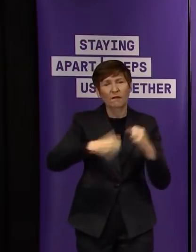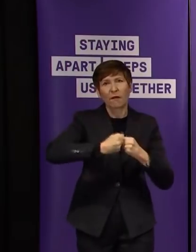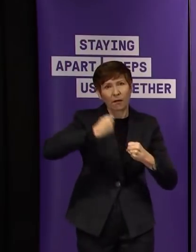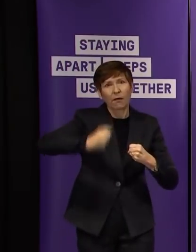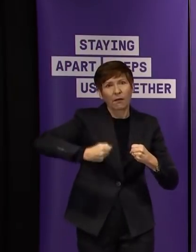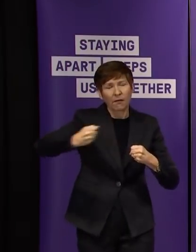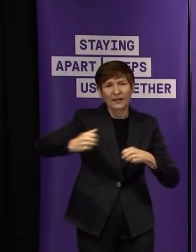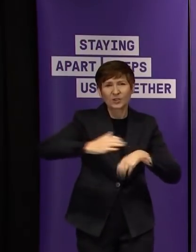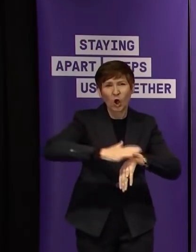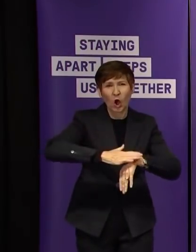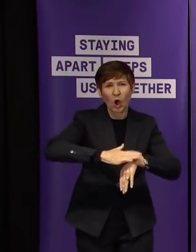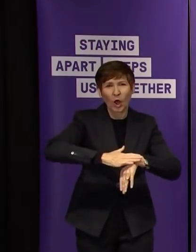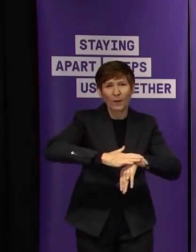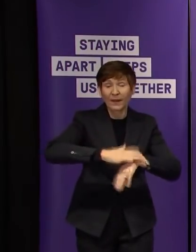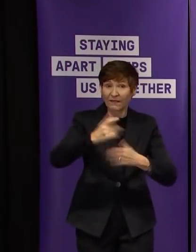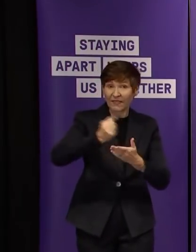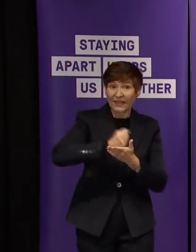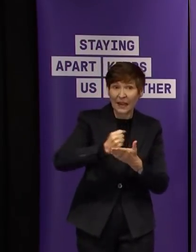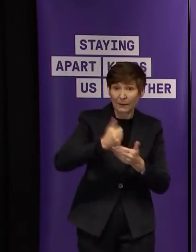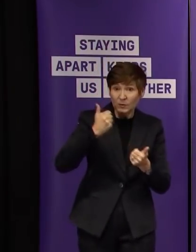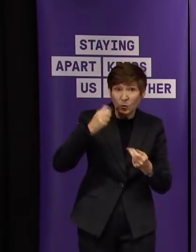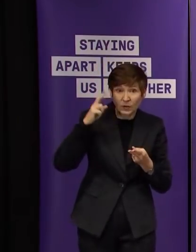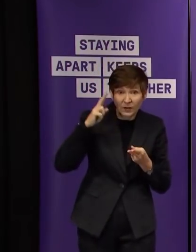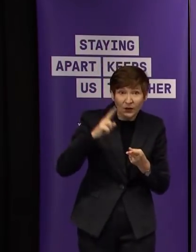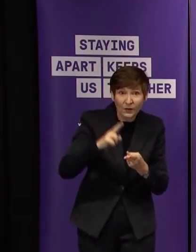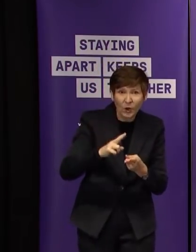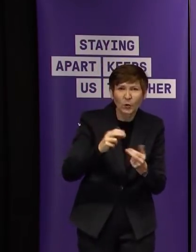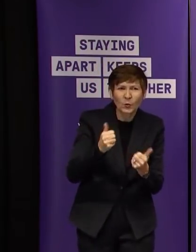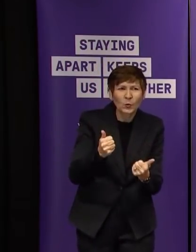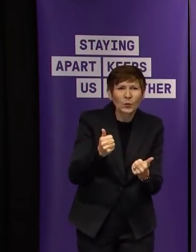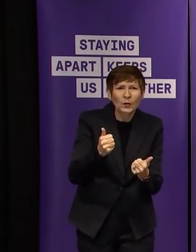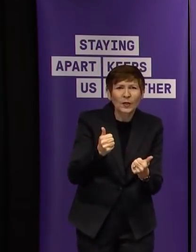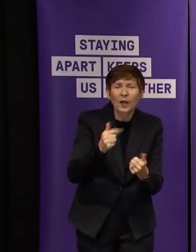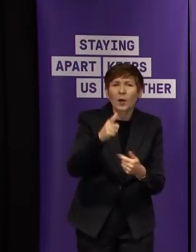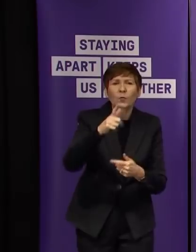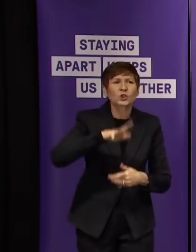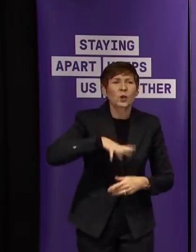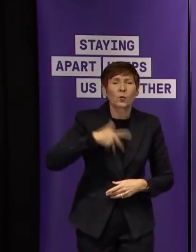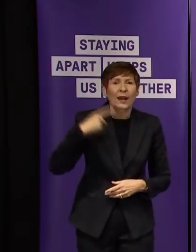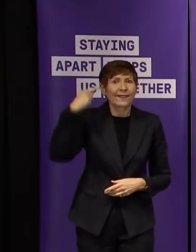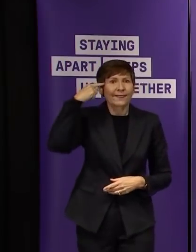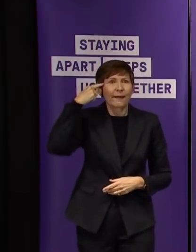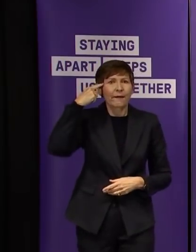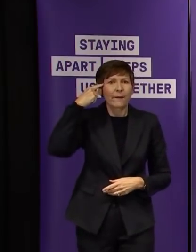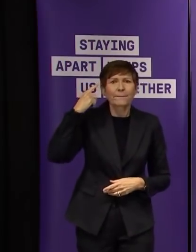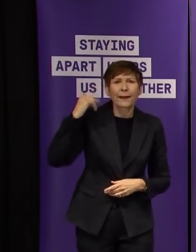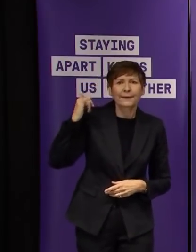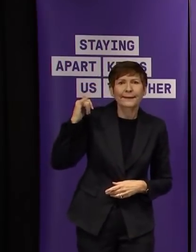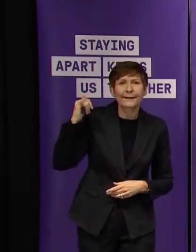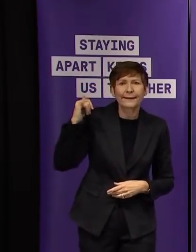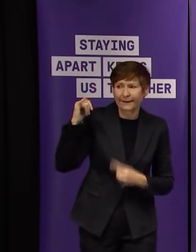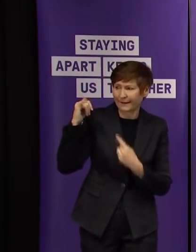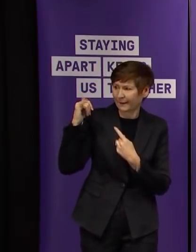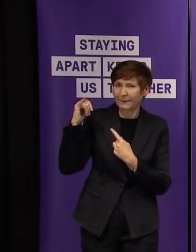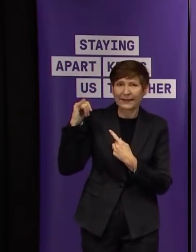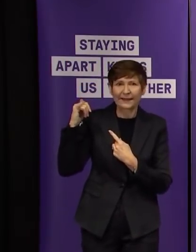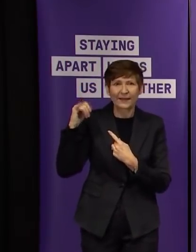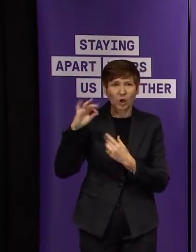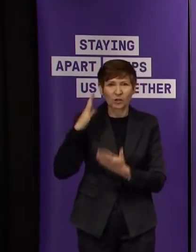that approach, but we do it on the understanding that we don't want to take chances here. We don't want to ease at a point where we're just increasing the